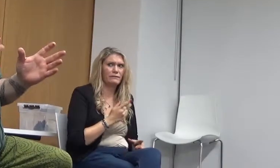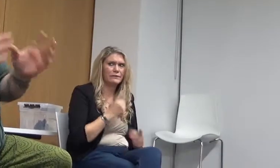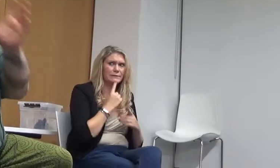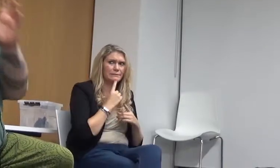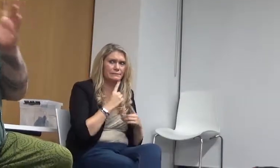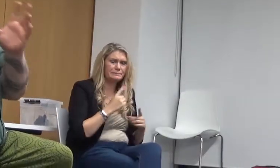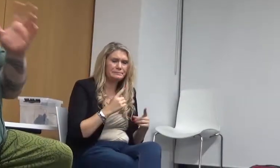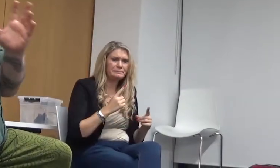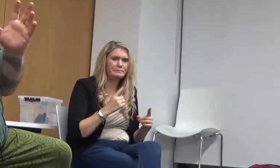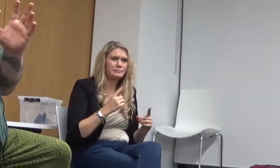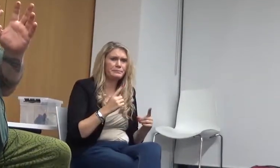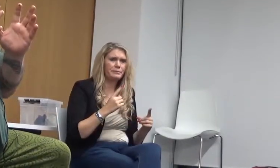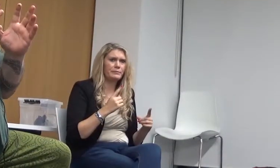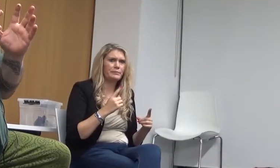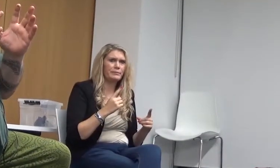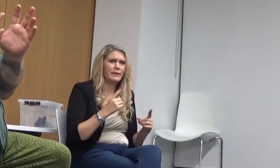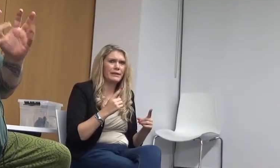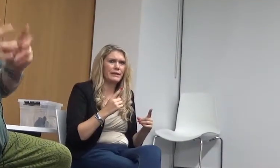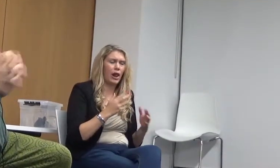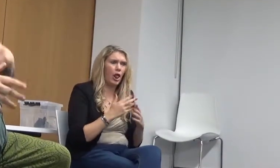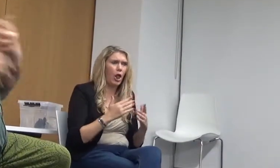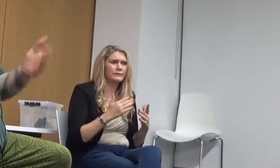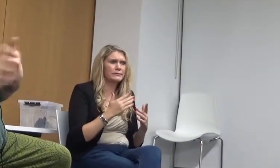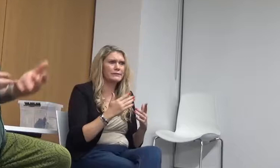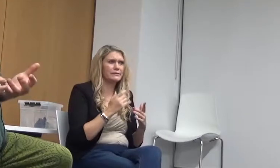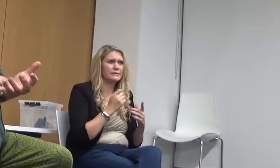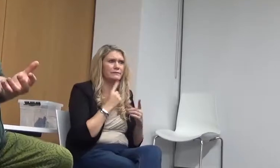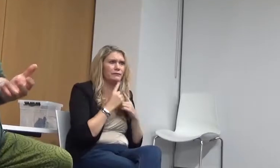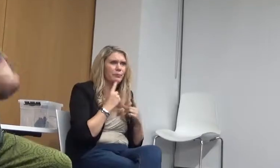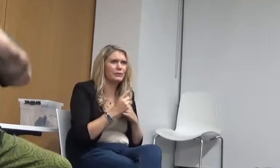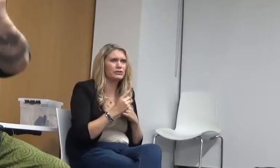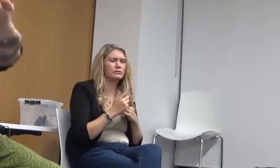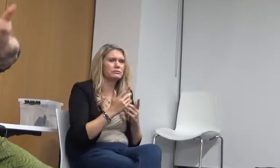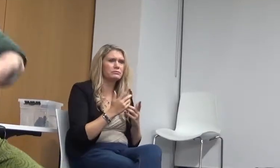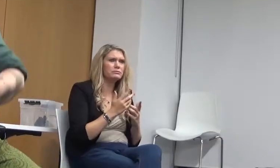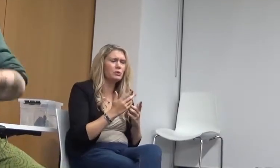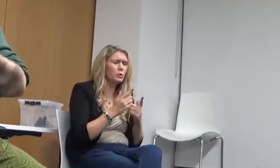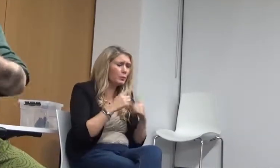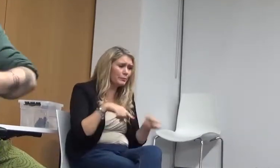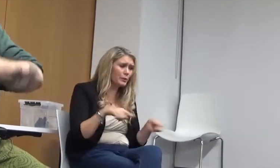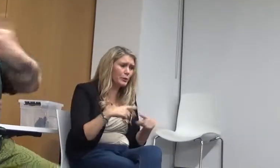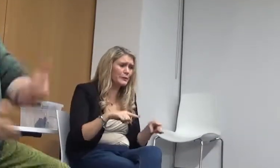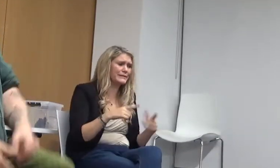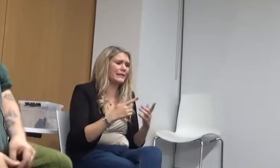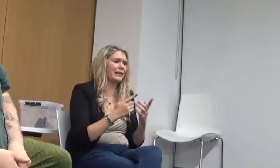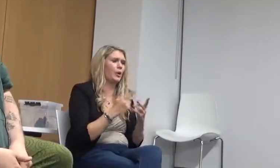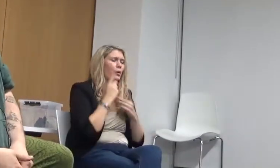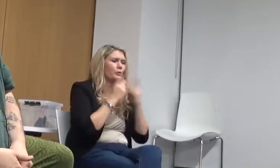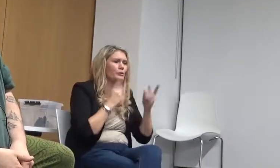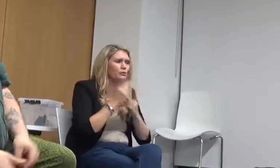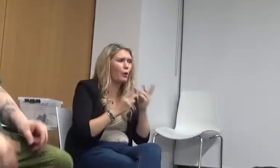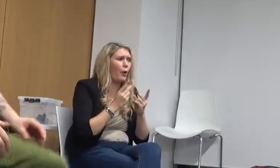bit in a very, very small space, and saying it quite musically, like a song or a rhythm or something like